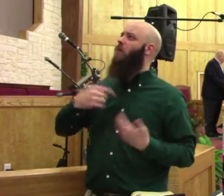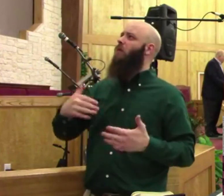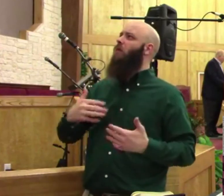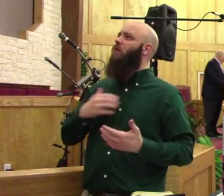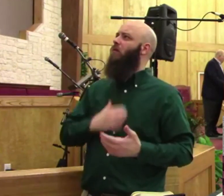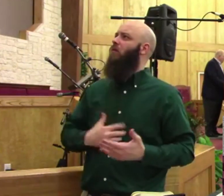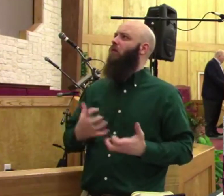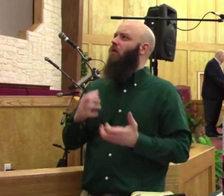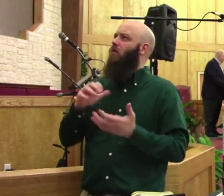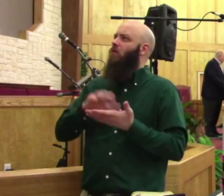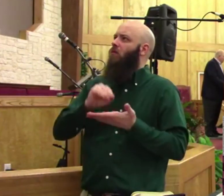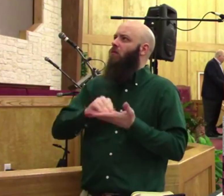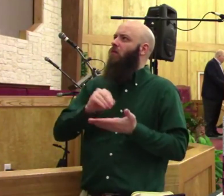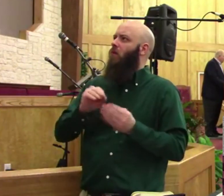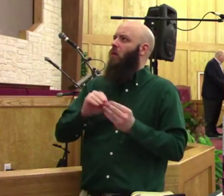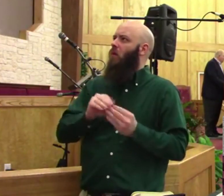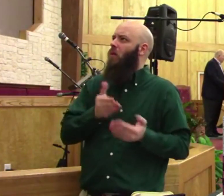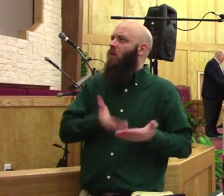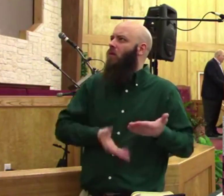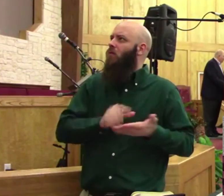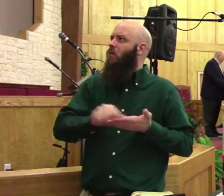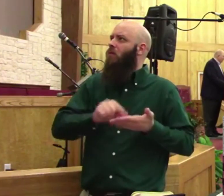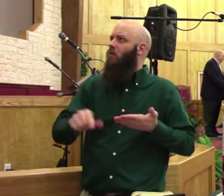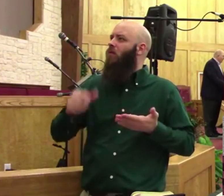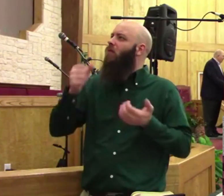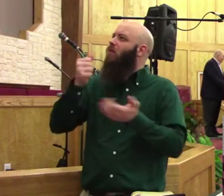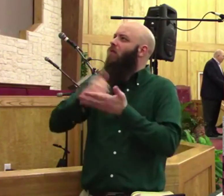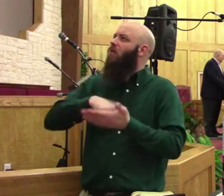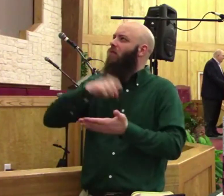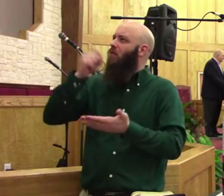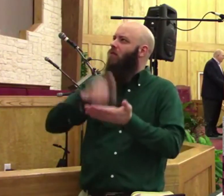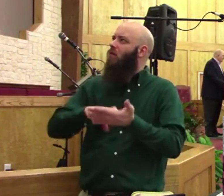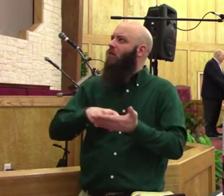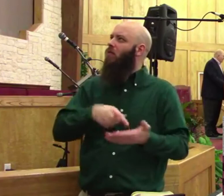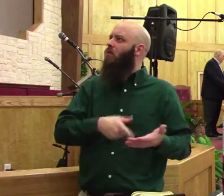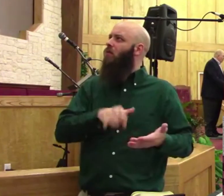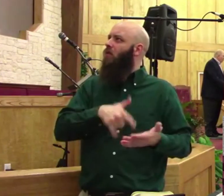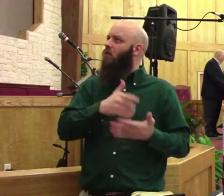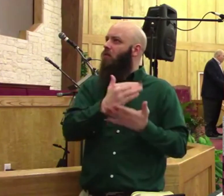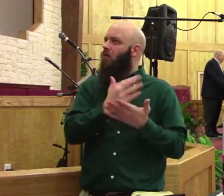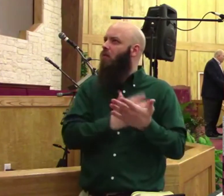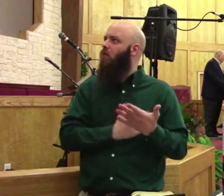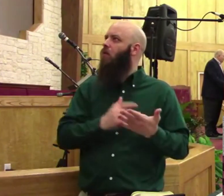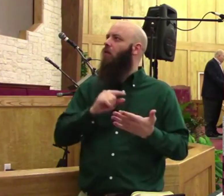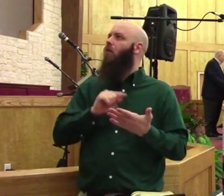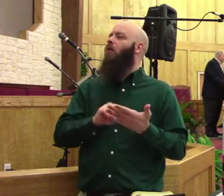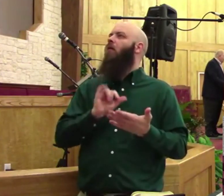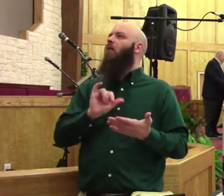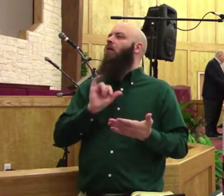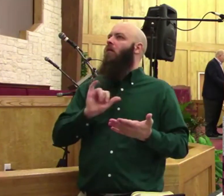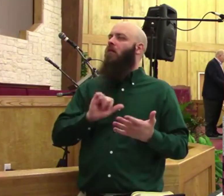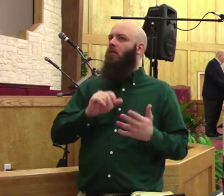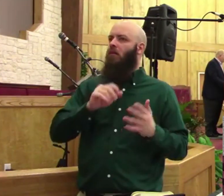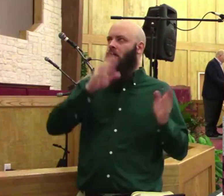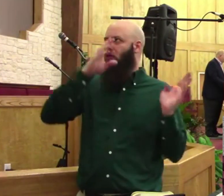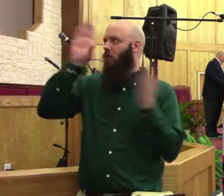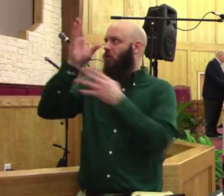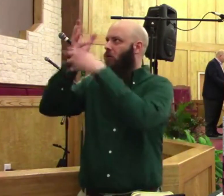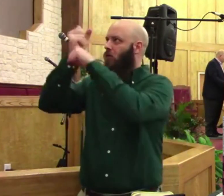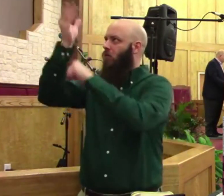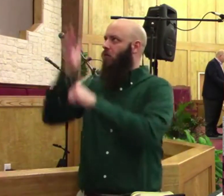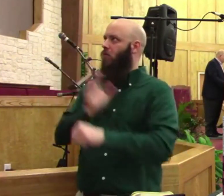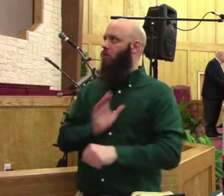to know our need as sinners and our inability to save ourselves, Father, and to trust upon the work of your Son, Jesus Christ, on behalf of